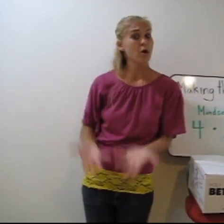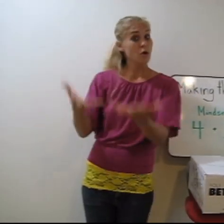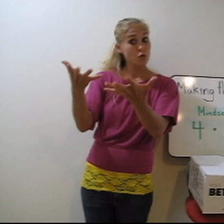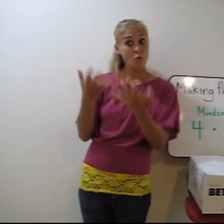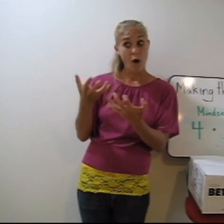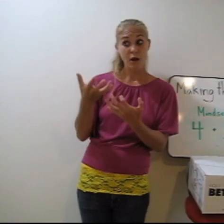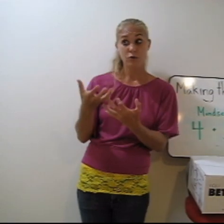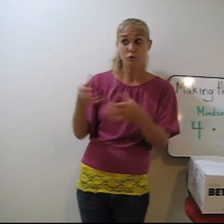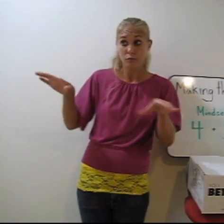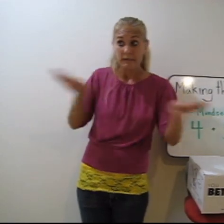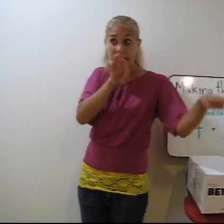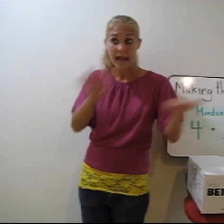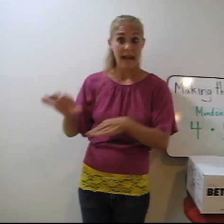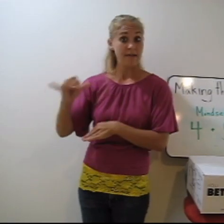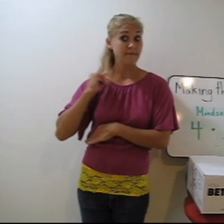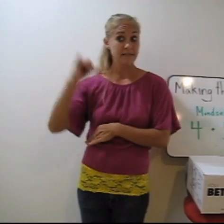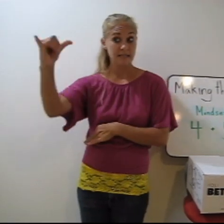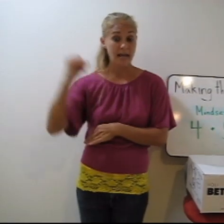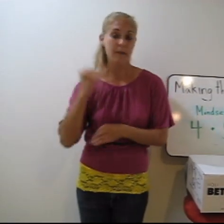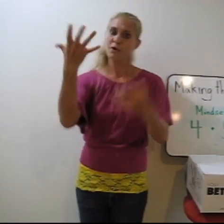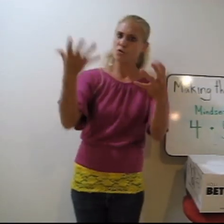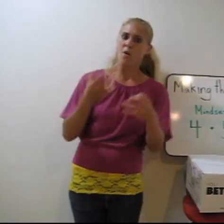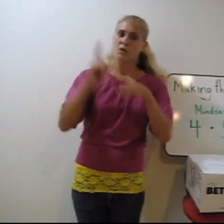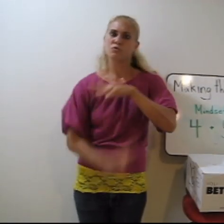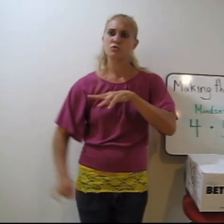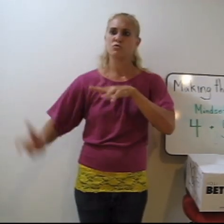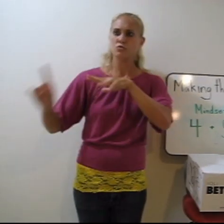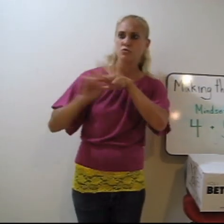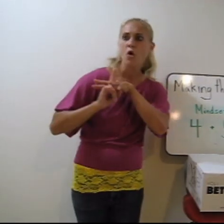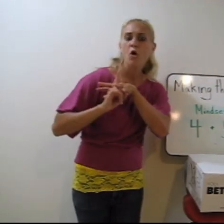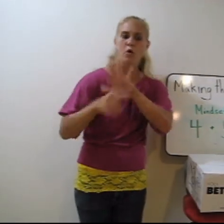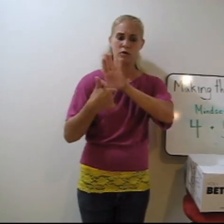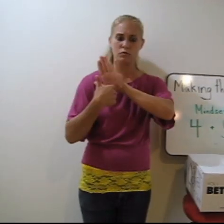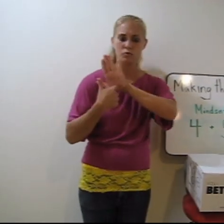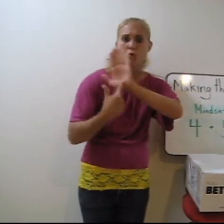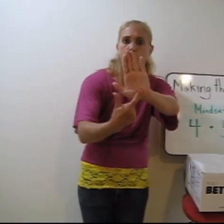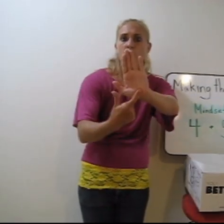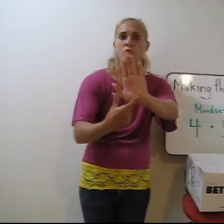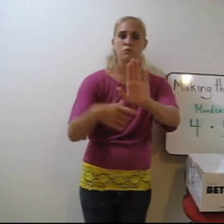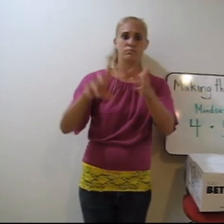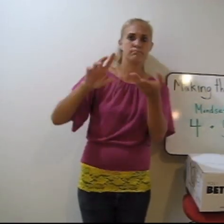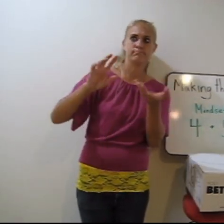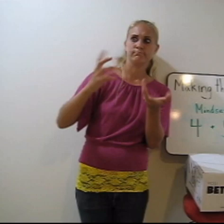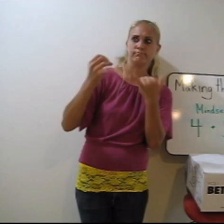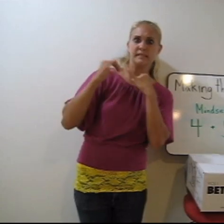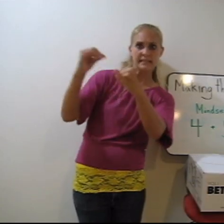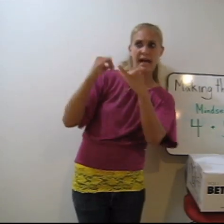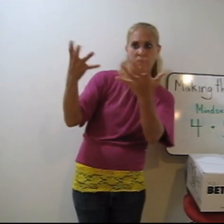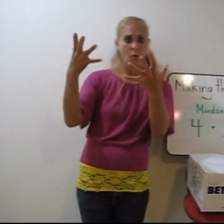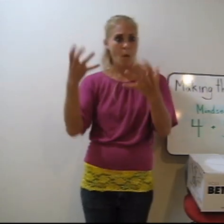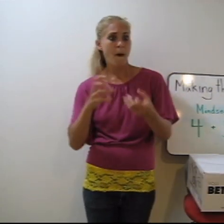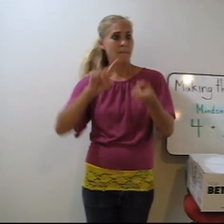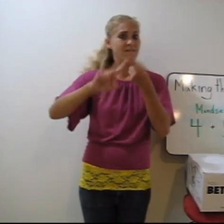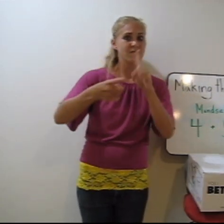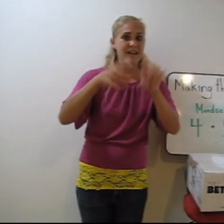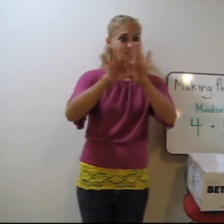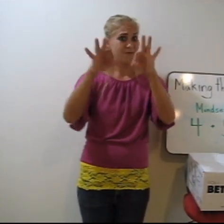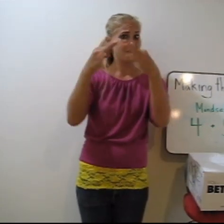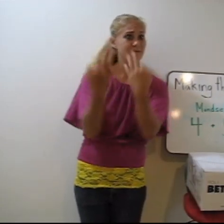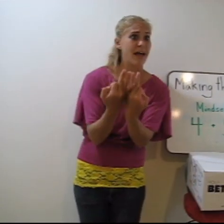this person? Do I want to show up like this person is showing up to me? Do I want to come off to my friends and family like this person is coming off to